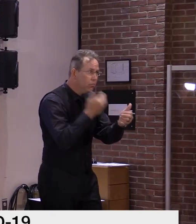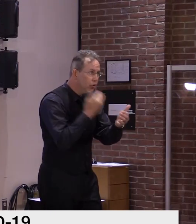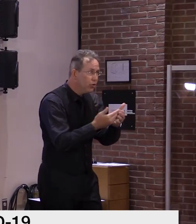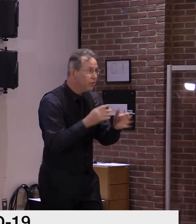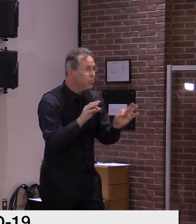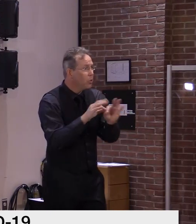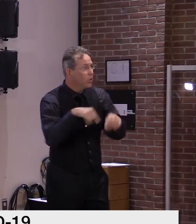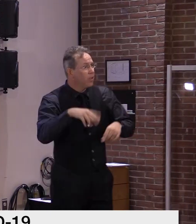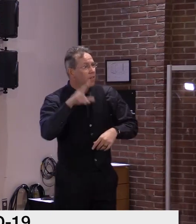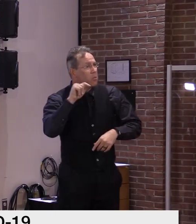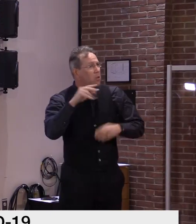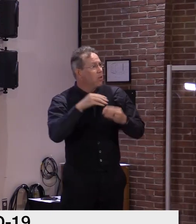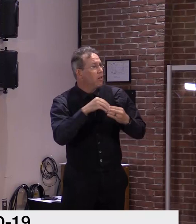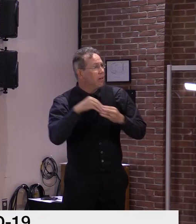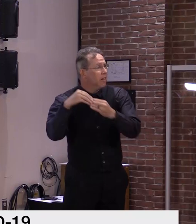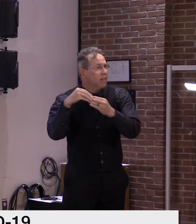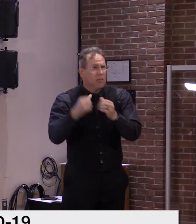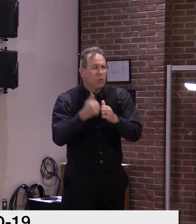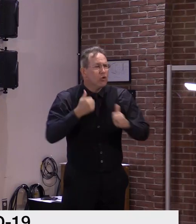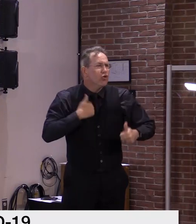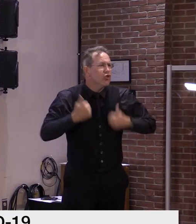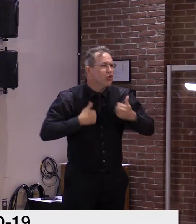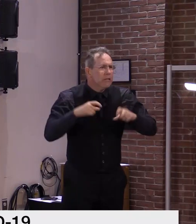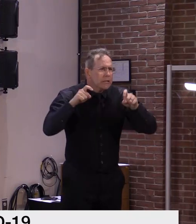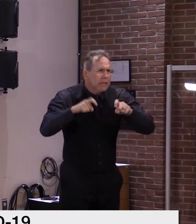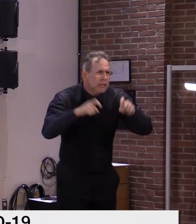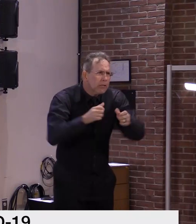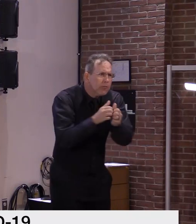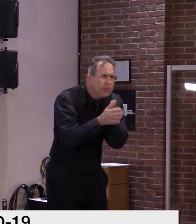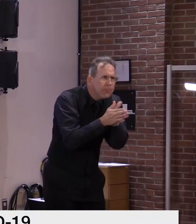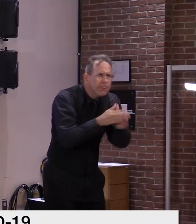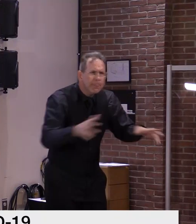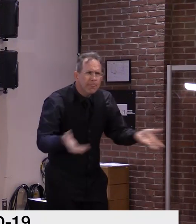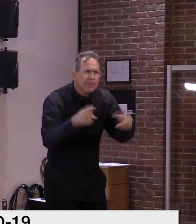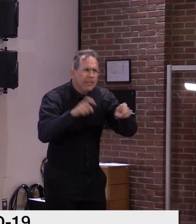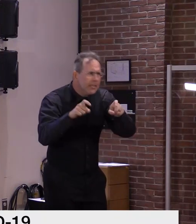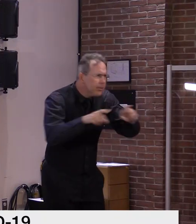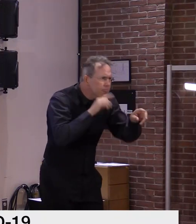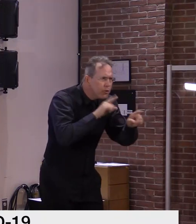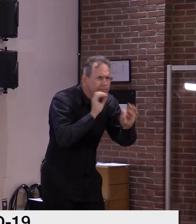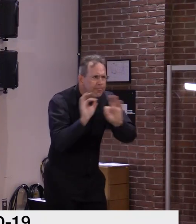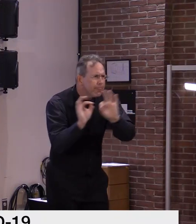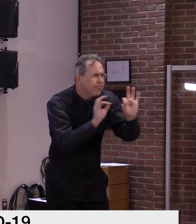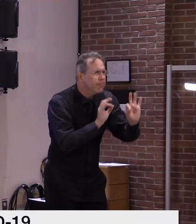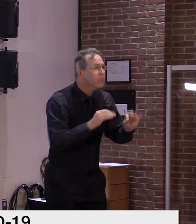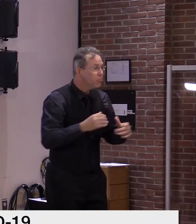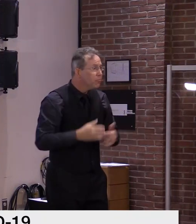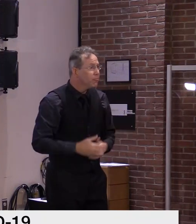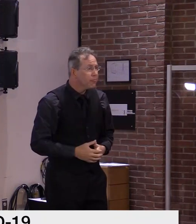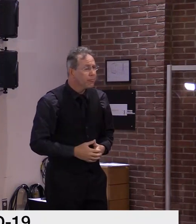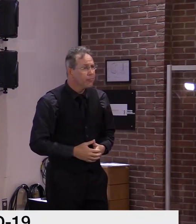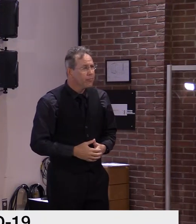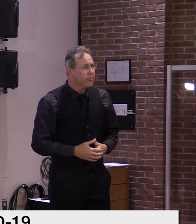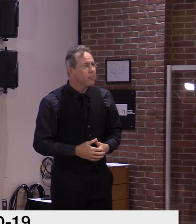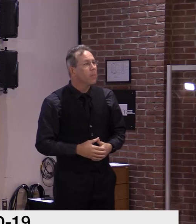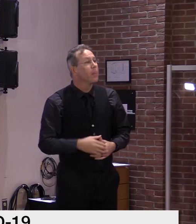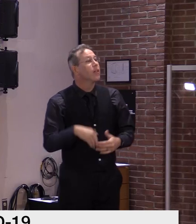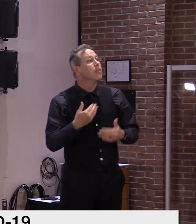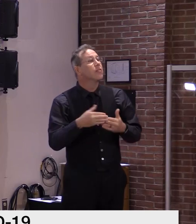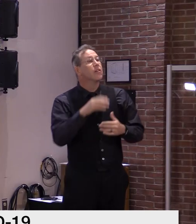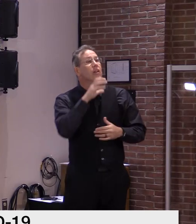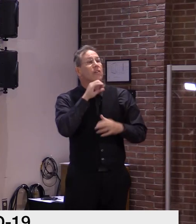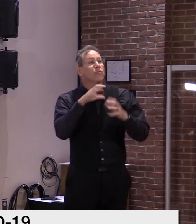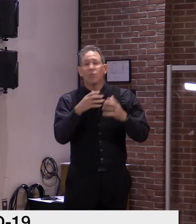7 days. Looking at Vermont's age demographics, we can see that cases are again trending lower pretty much across the board, with